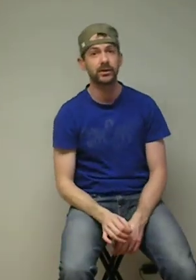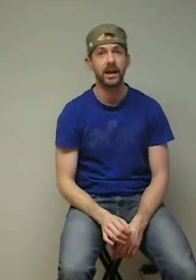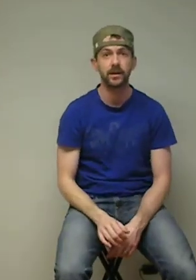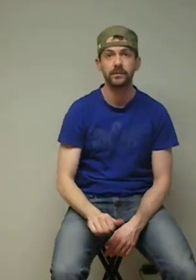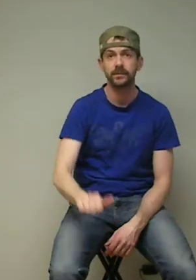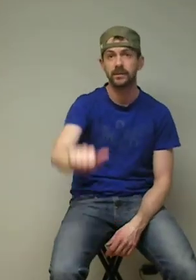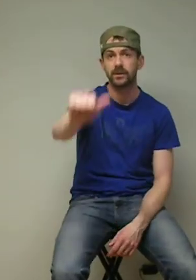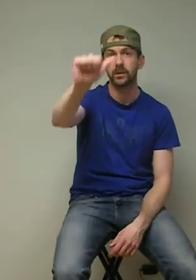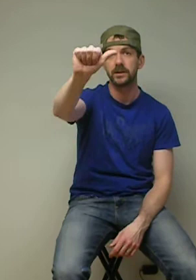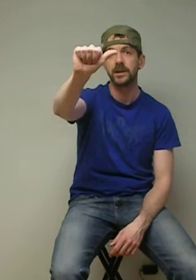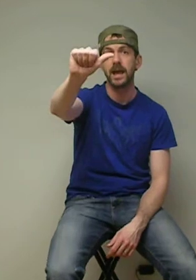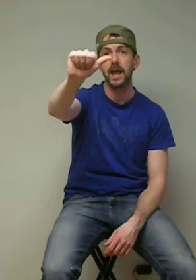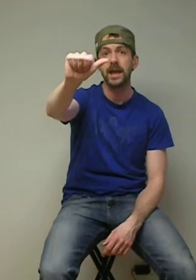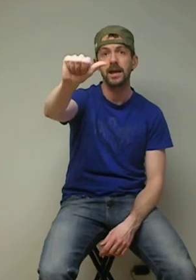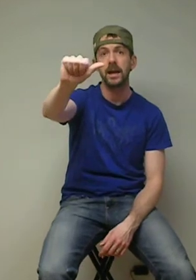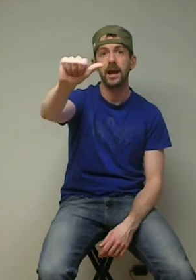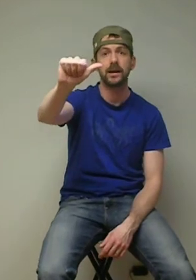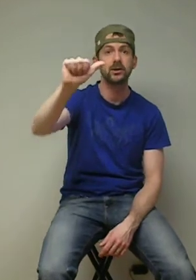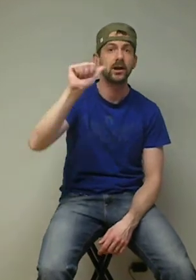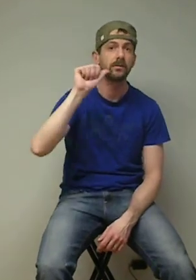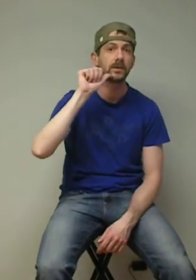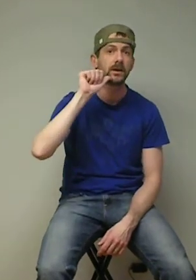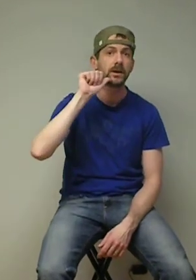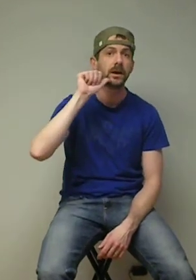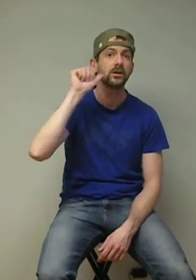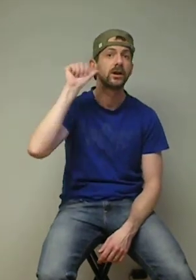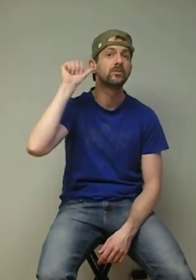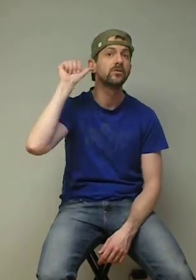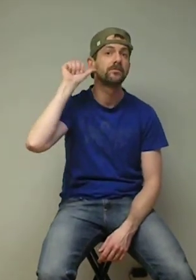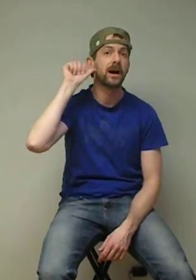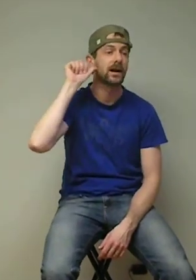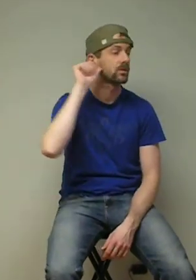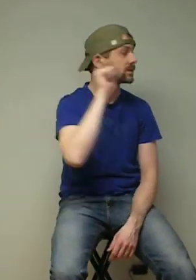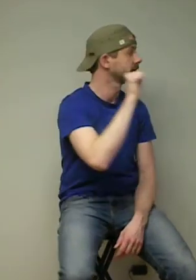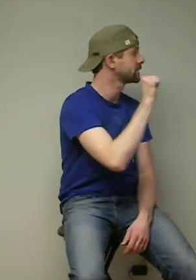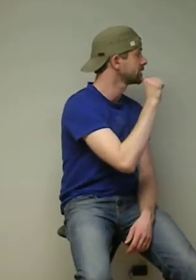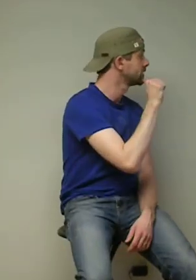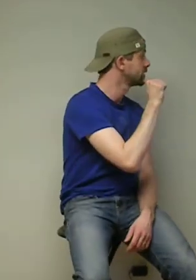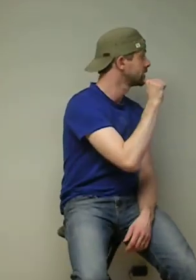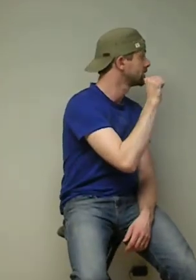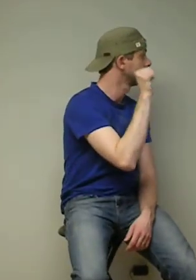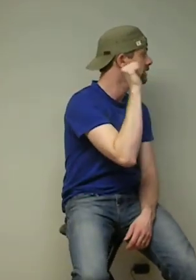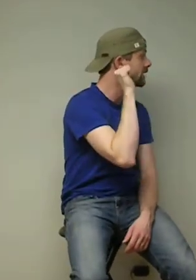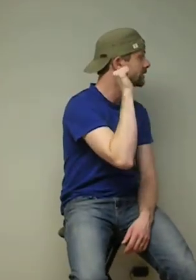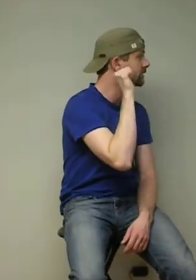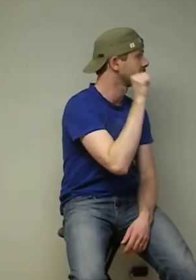Yesterday is going to be an A hand shape, and you're going to move backwards. Yesterday.